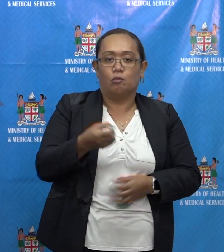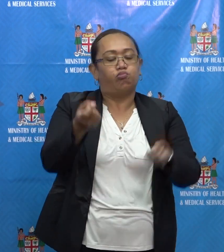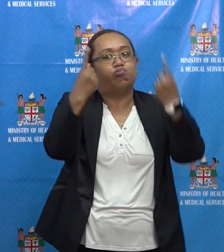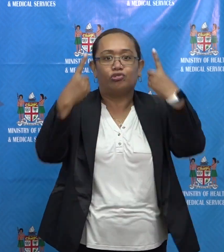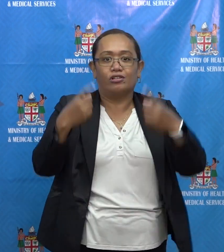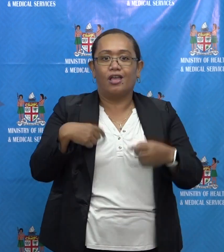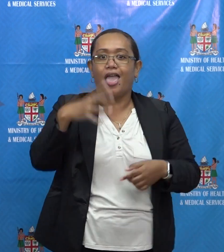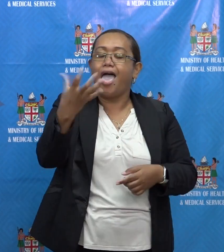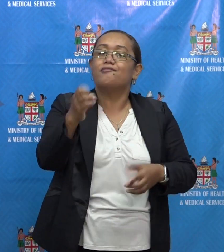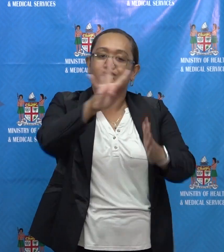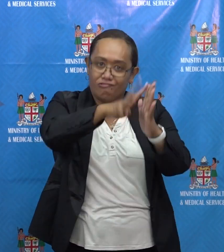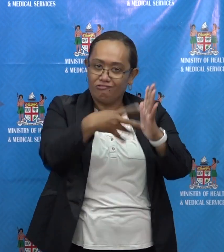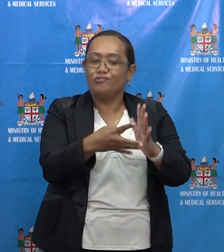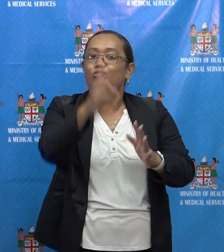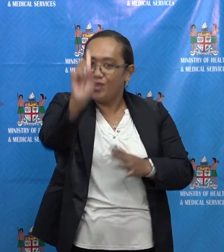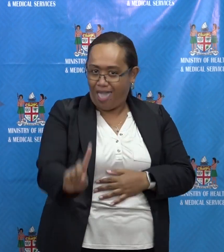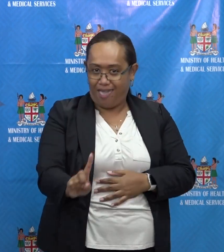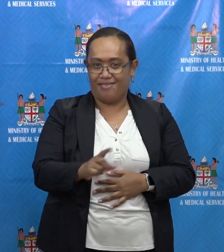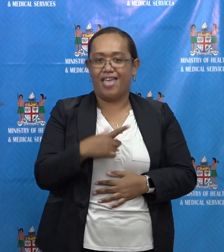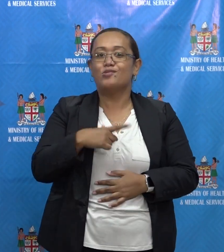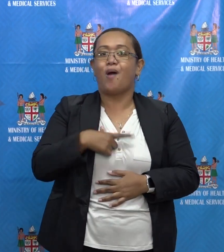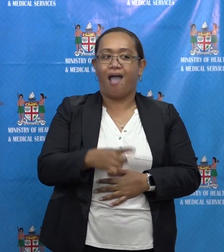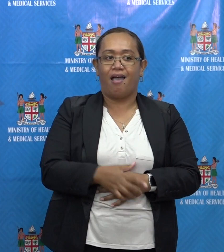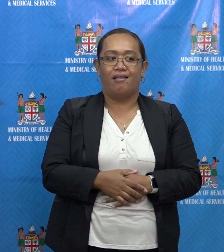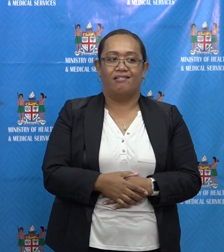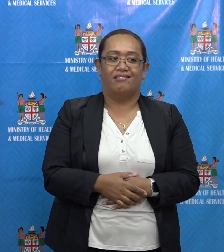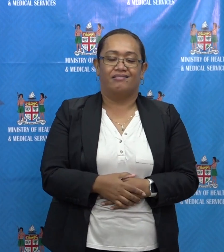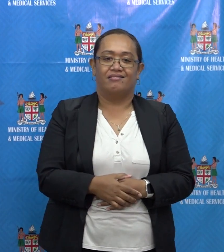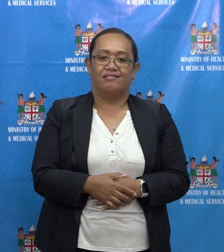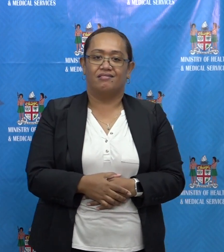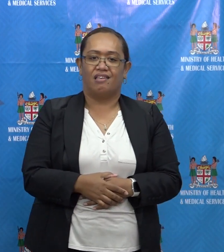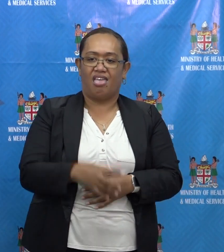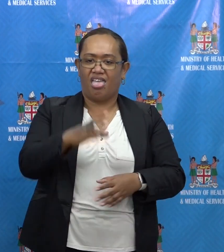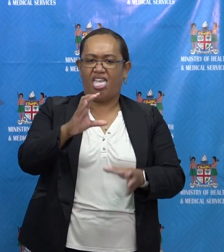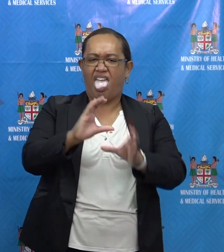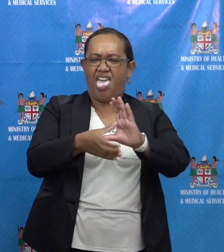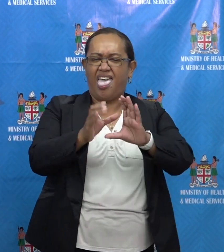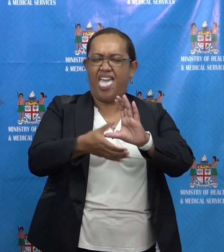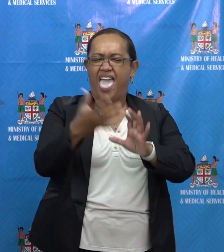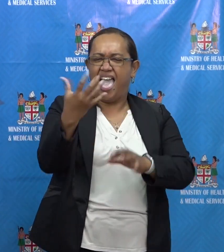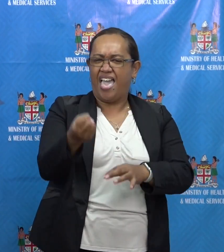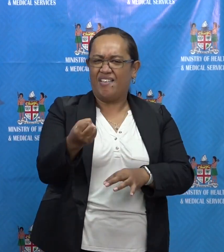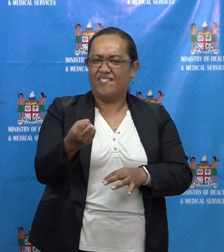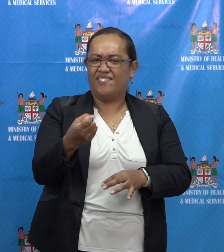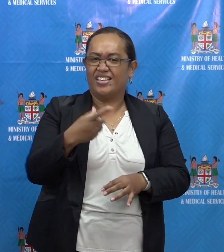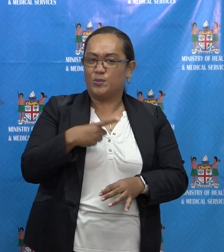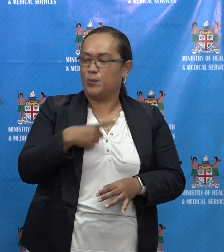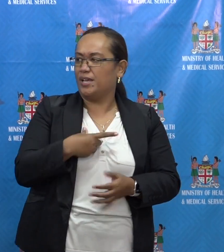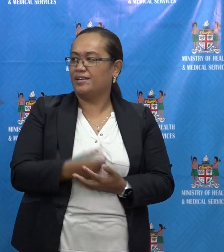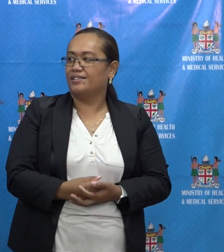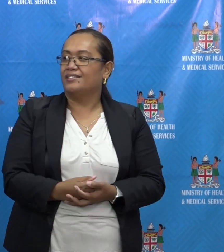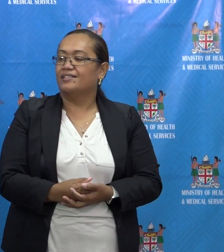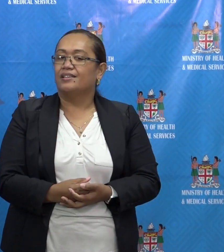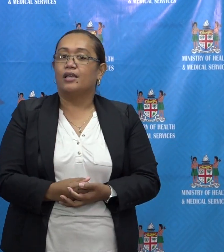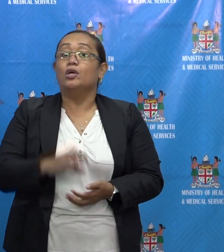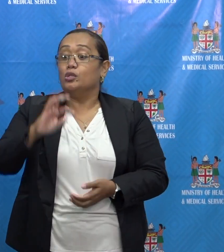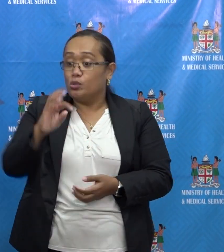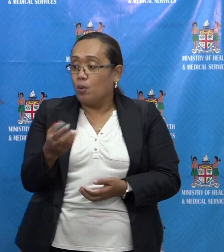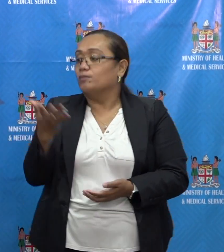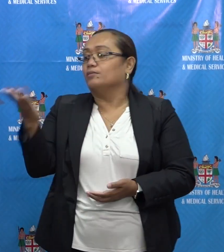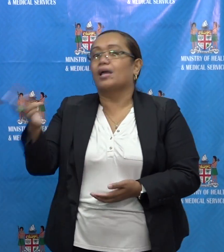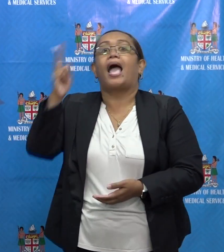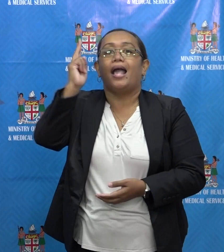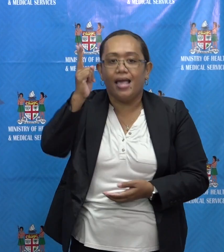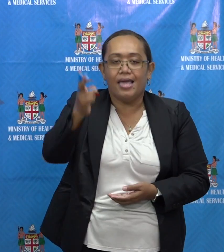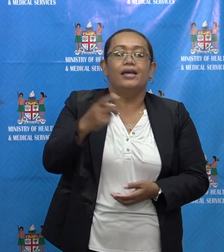As you know, to a large extent, we are responding to an acute event. And